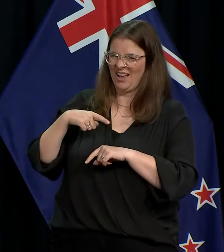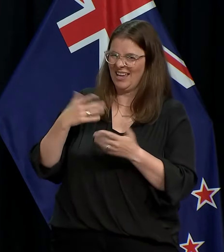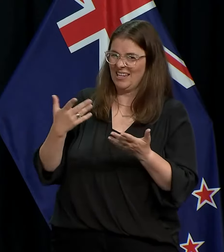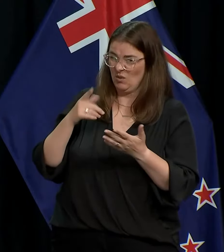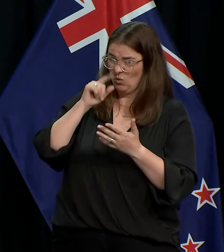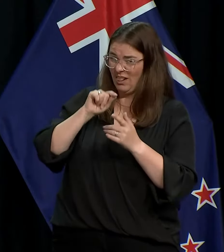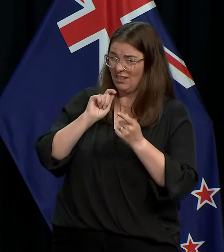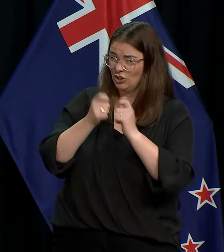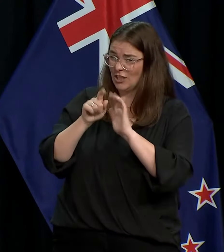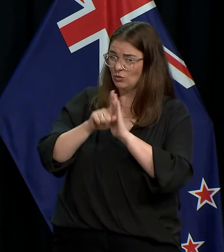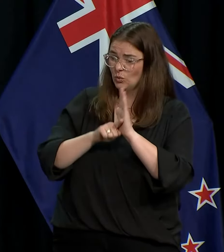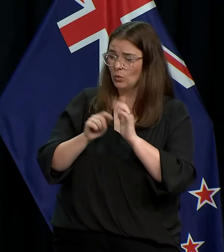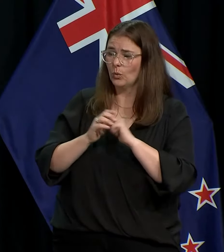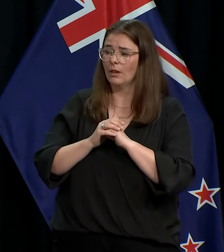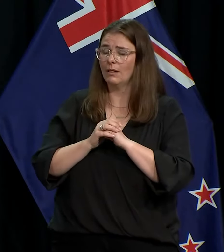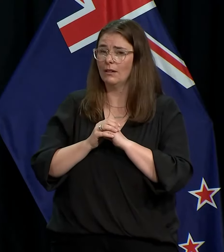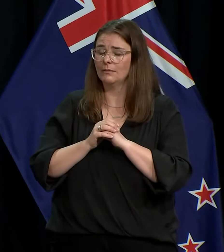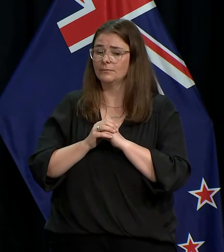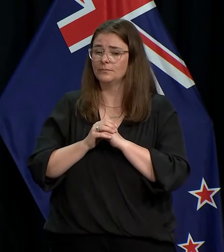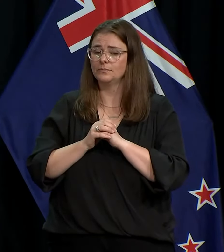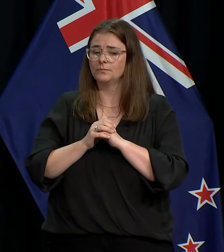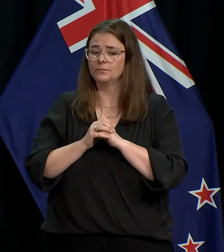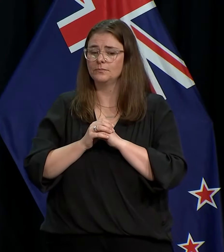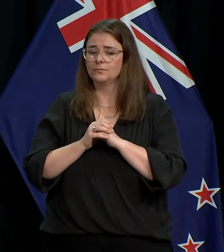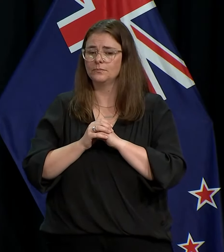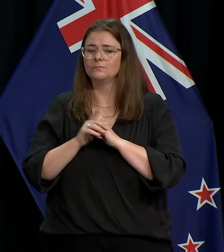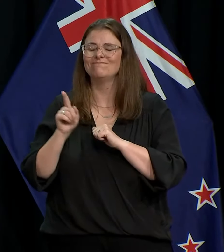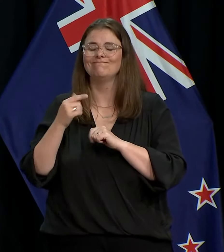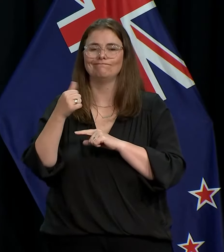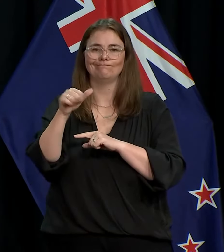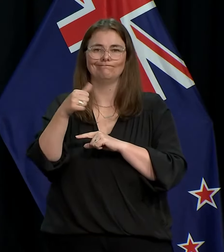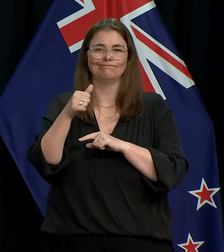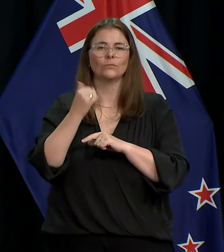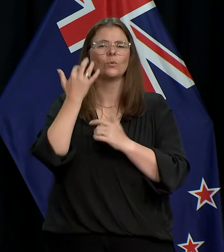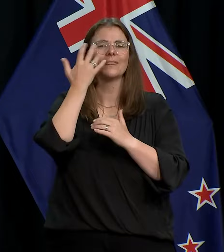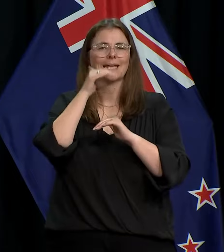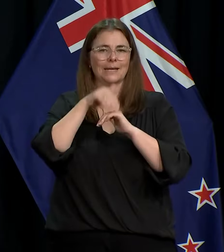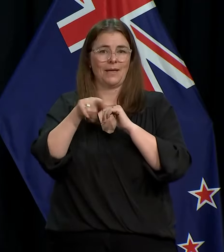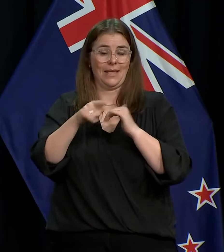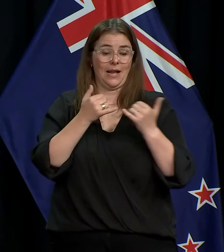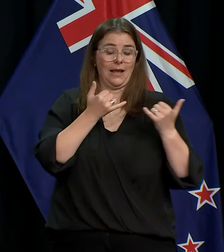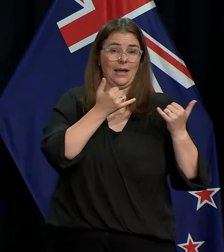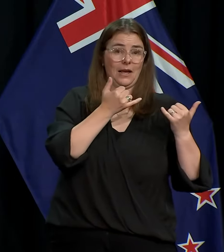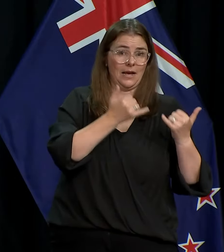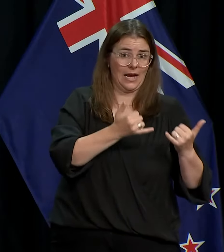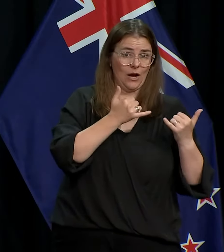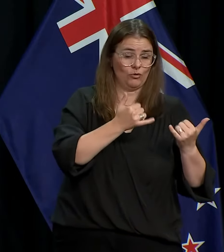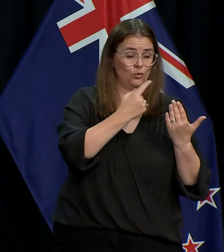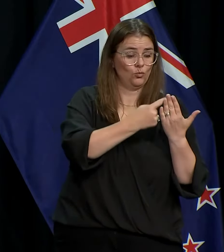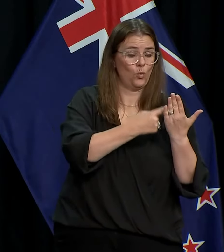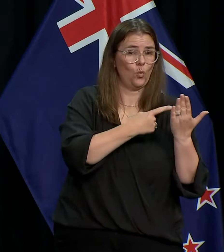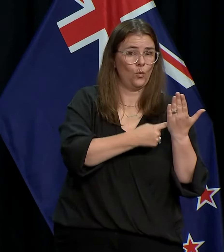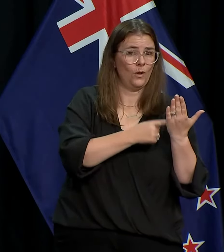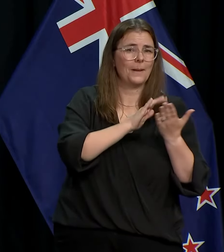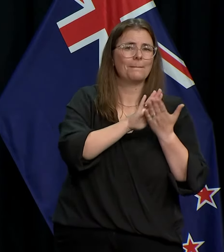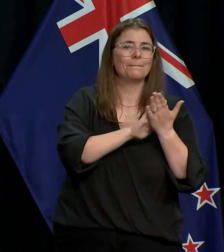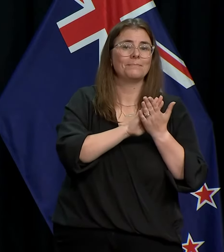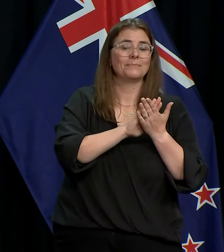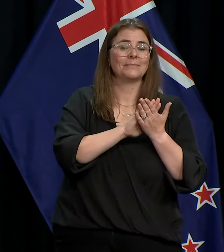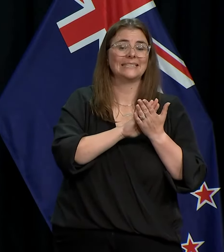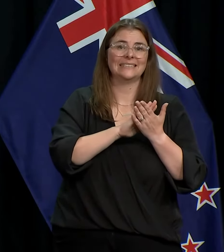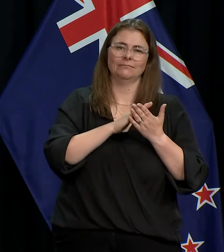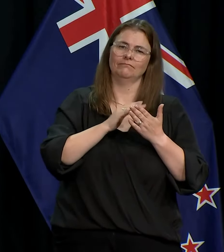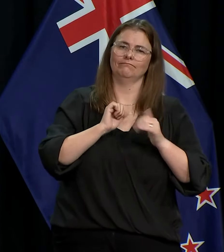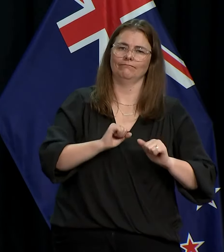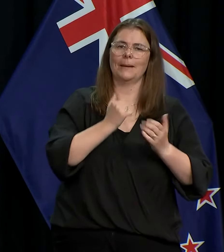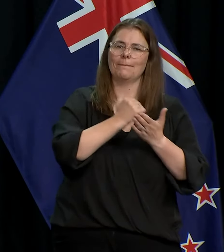requirement change? Yes, and so we are giving some thought and consideration to whether or not what is currently an exemption for citizens, whether